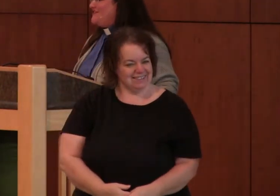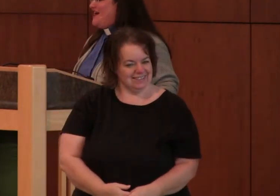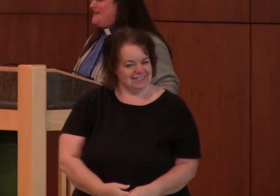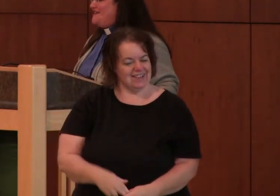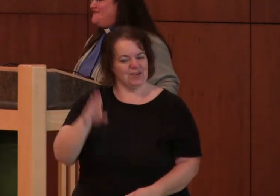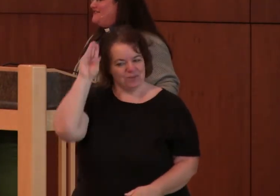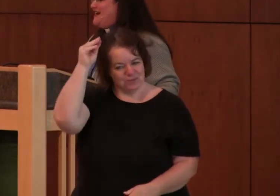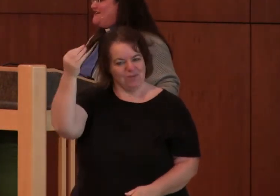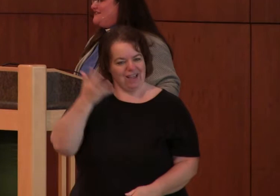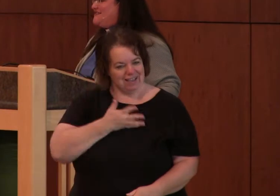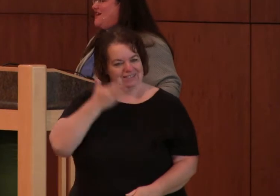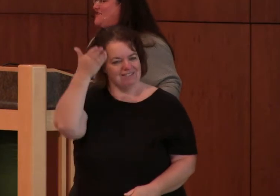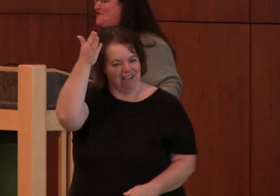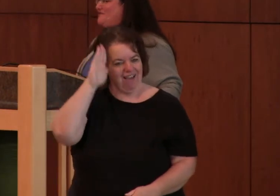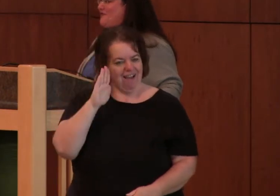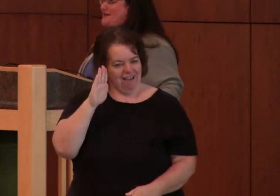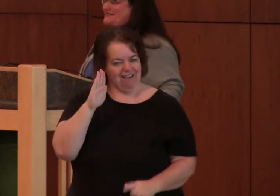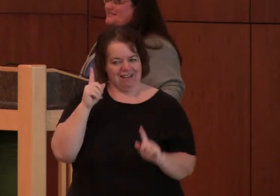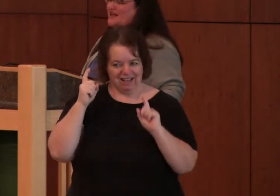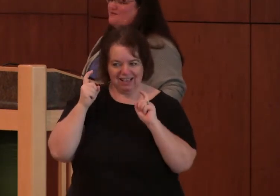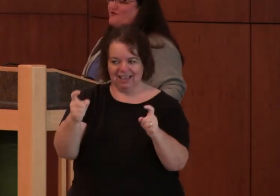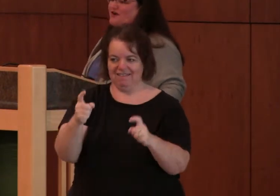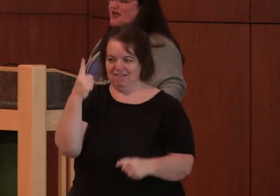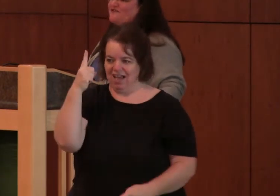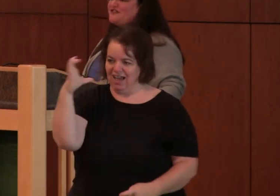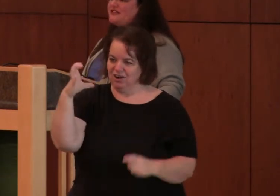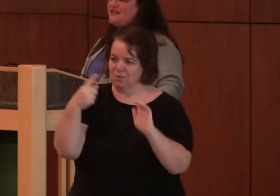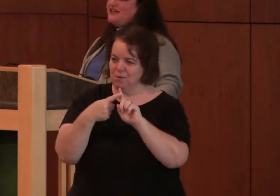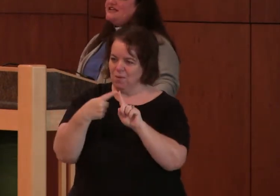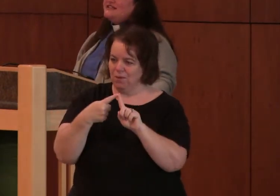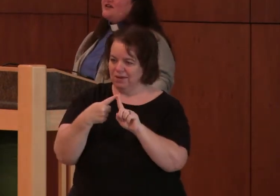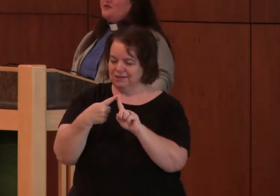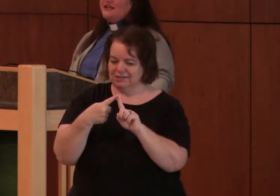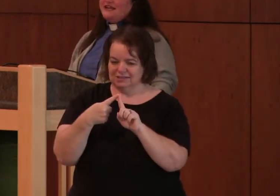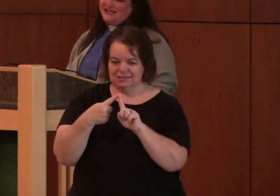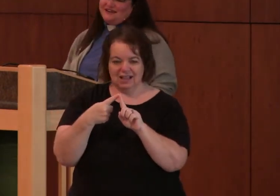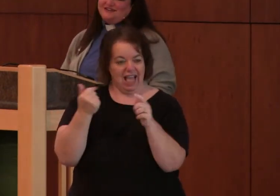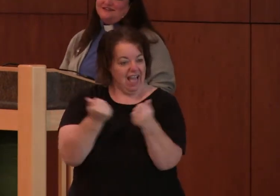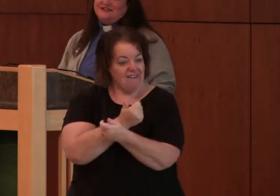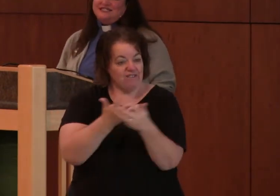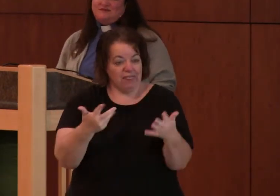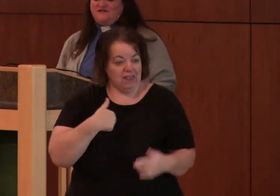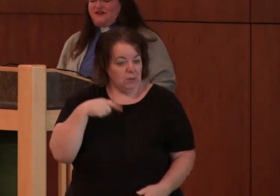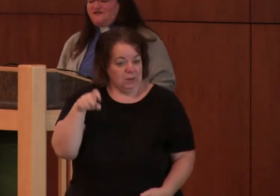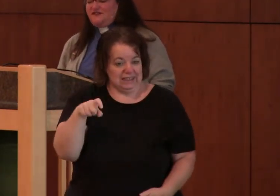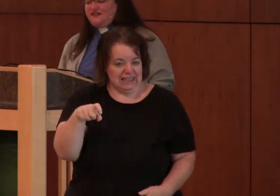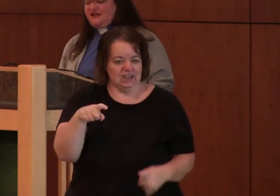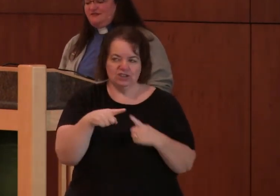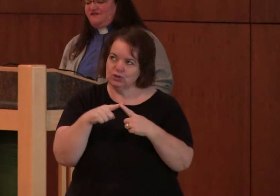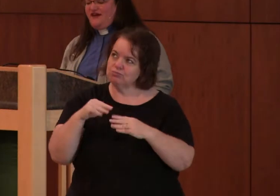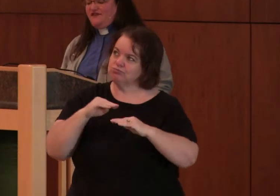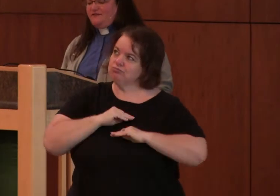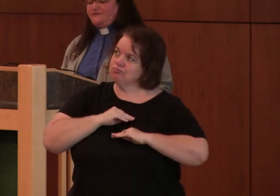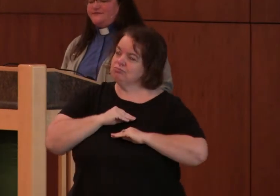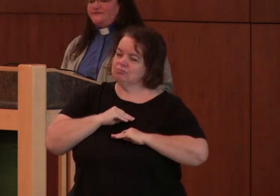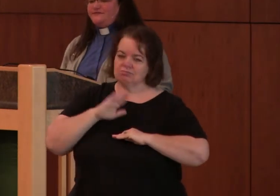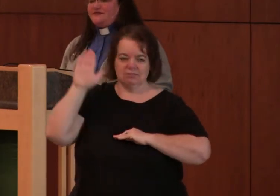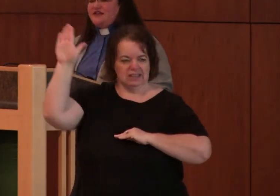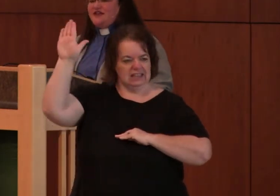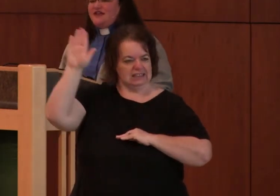The grace of God gives us the 100 points and more, everything that we need to be fit for the kingdom of